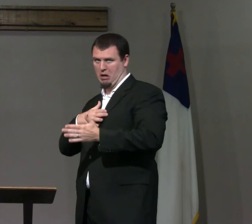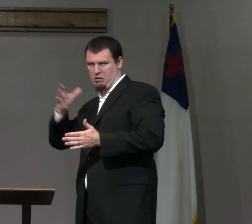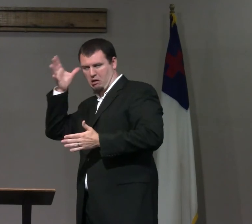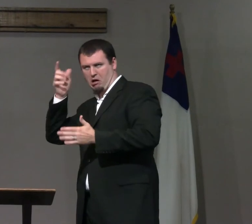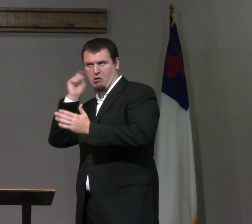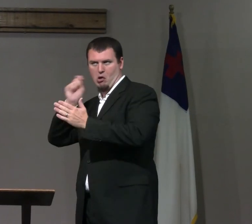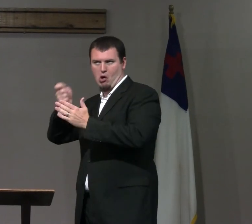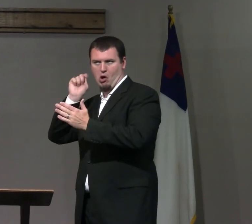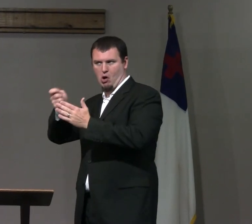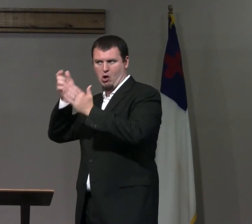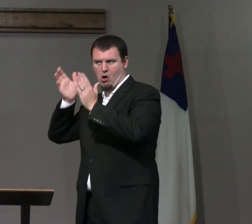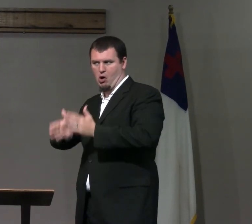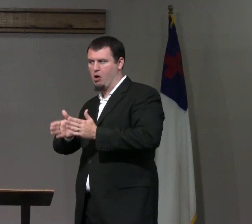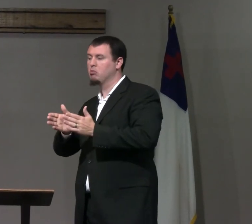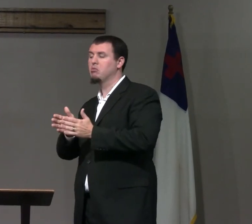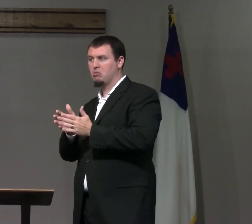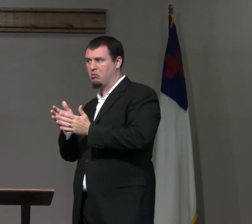Or maybe say,